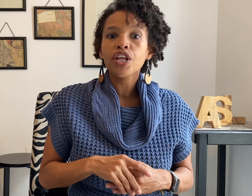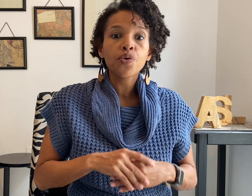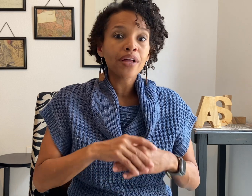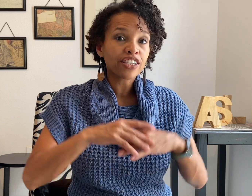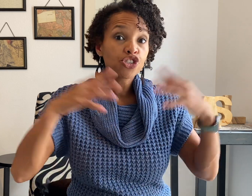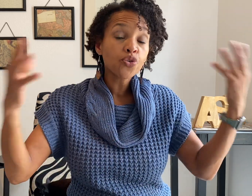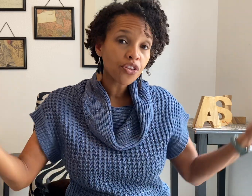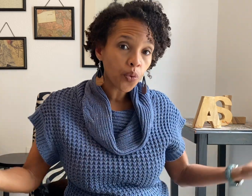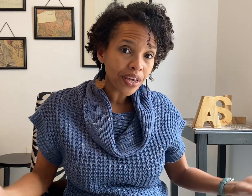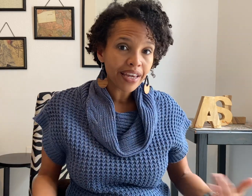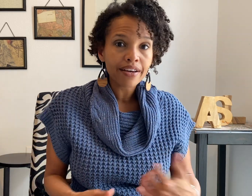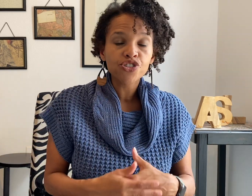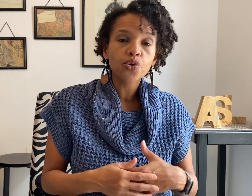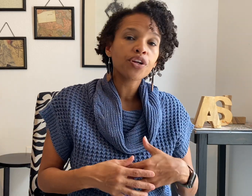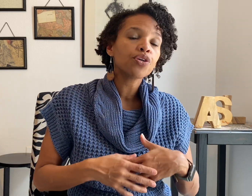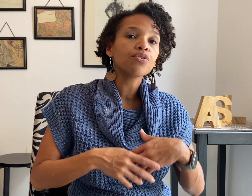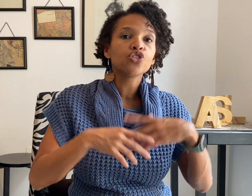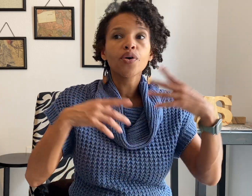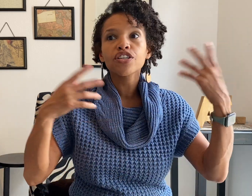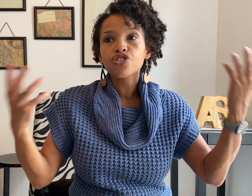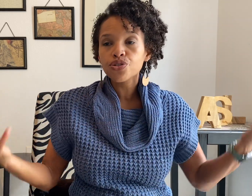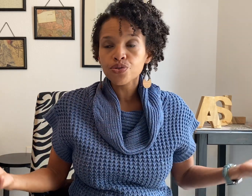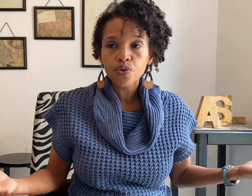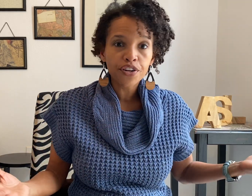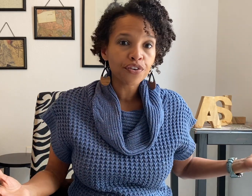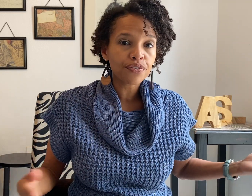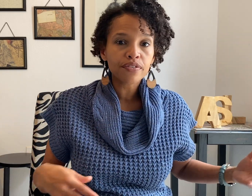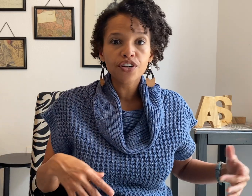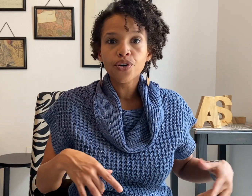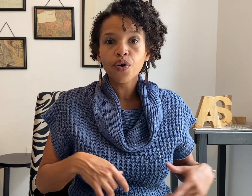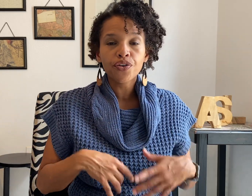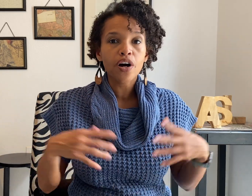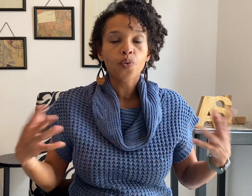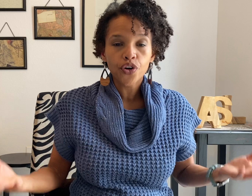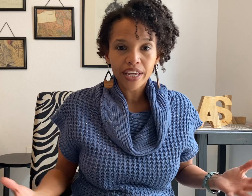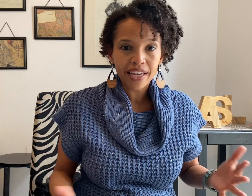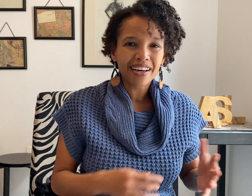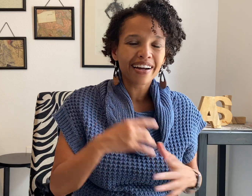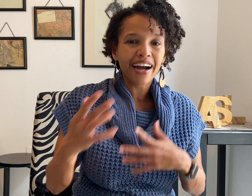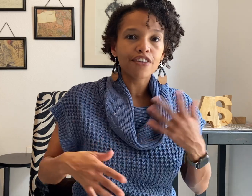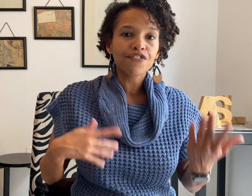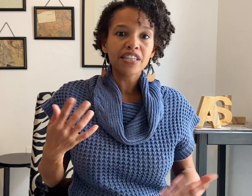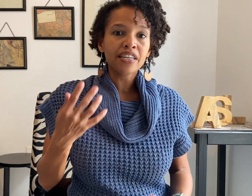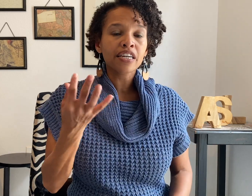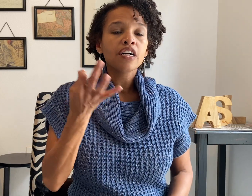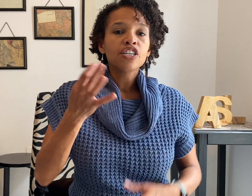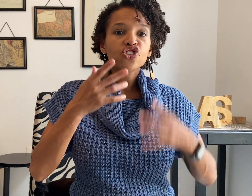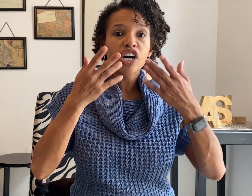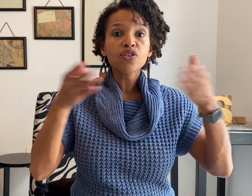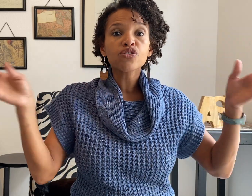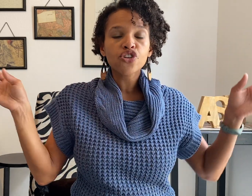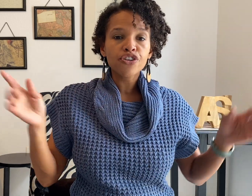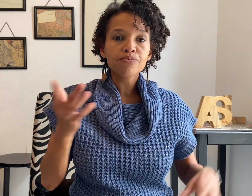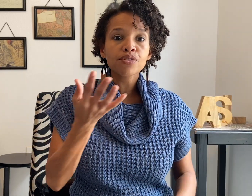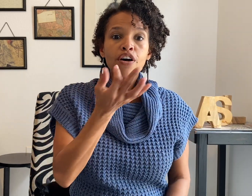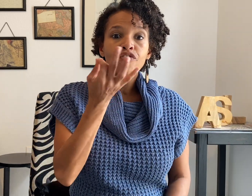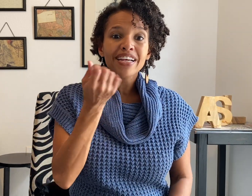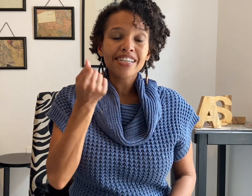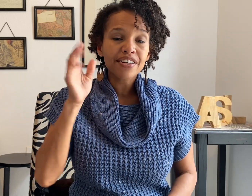like to do on the weekends, or what do you enjoy to do when you're not working, that kind of feeling. General terms, Friday, Saturday, and